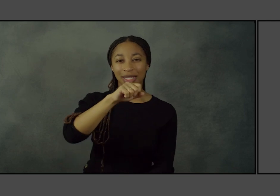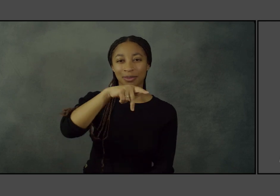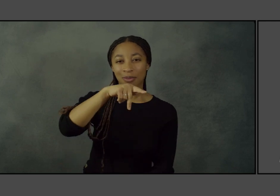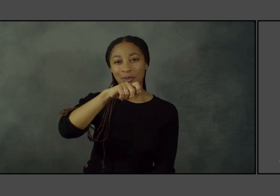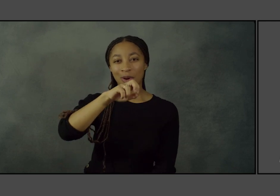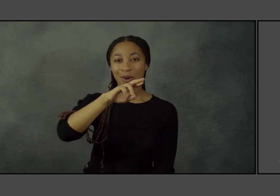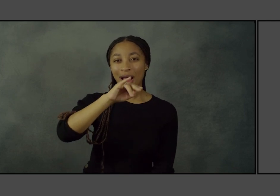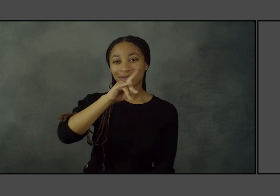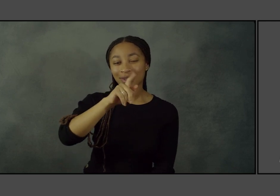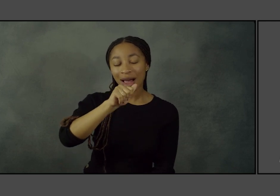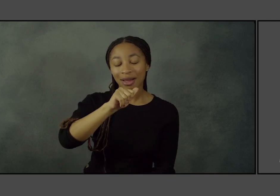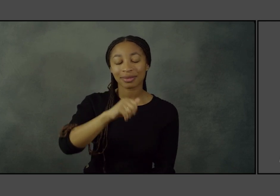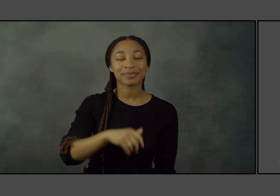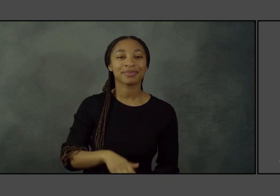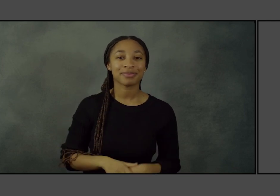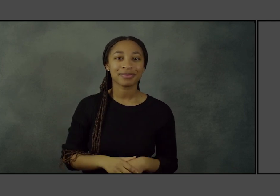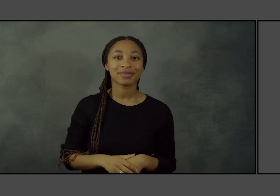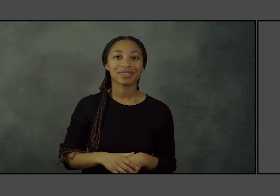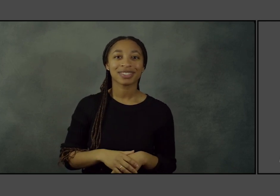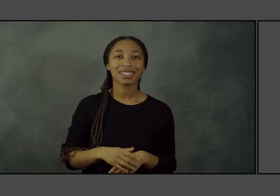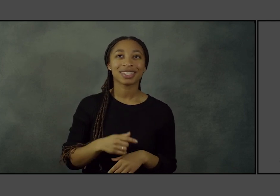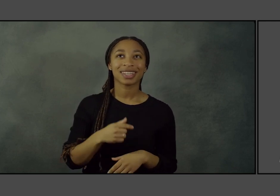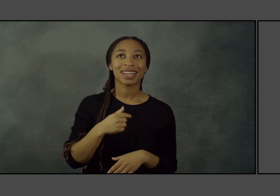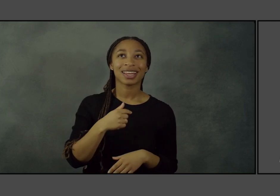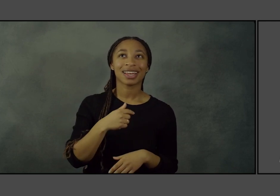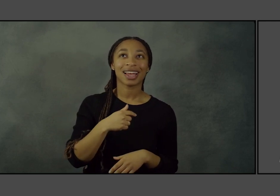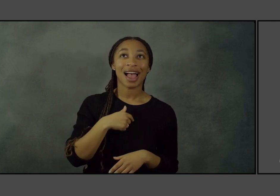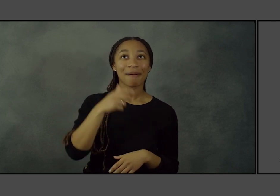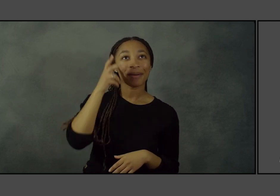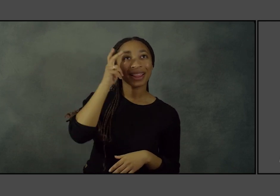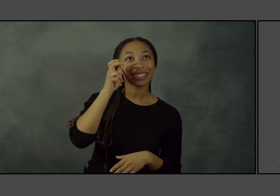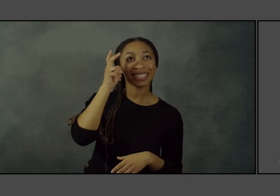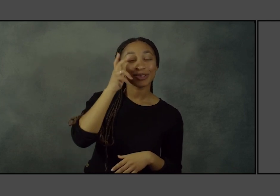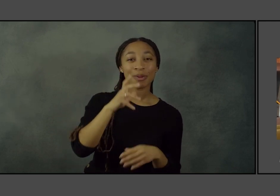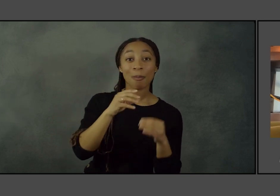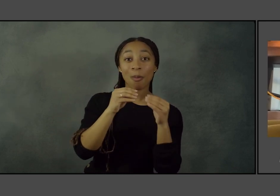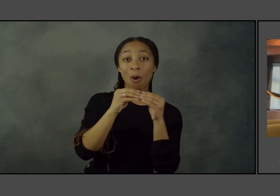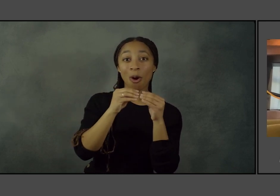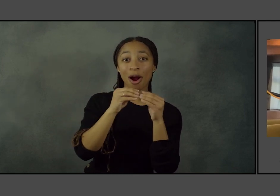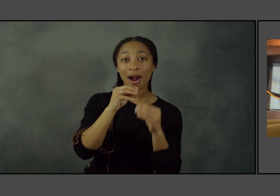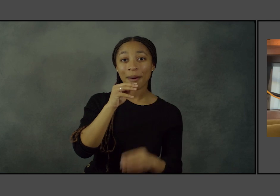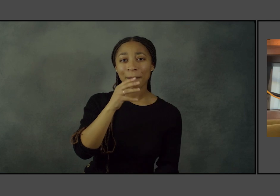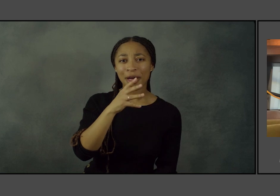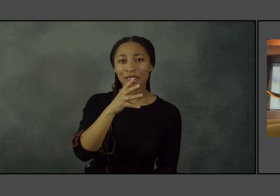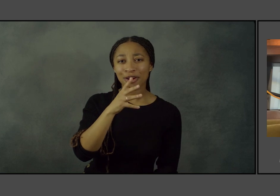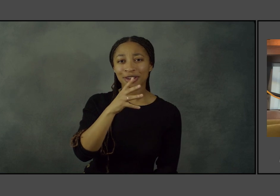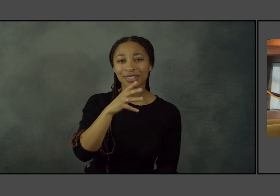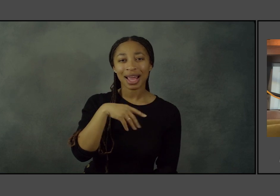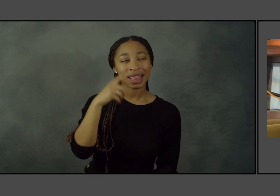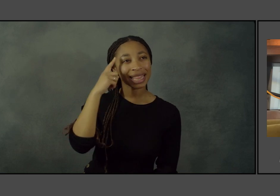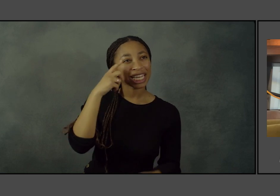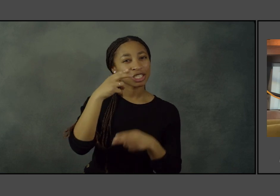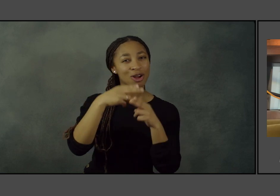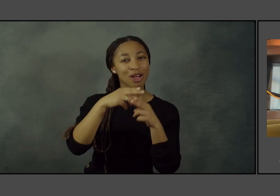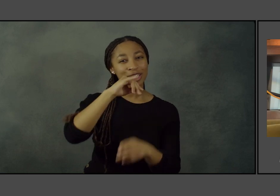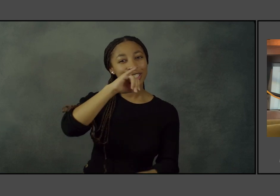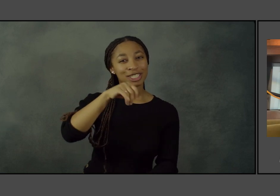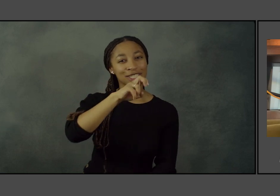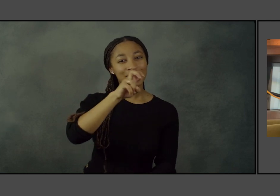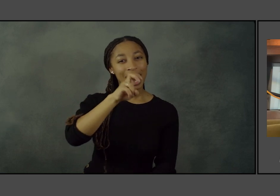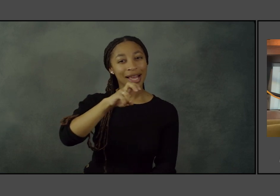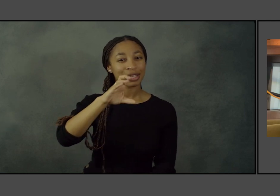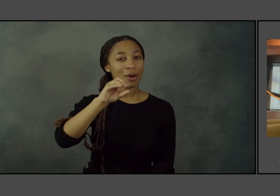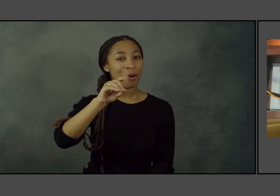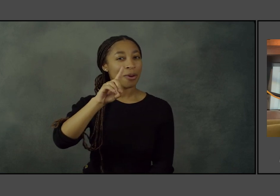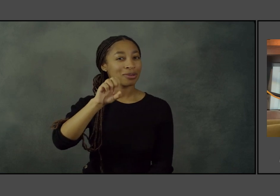I've been listening to the More Mothers record. I think it's called Jazz Codes. That